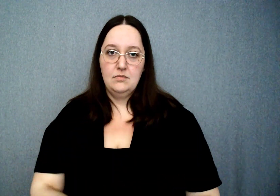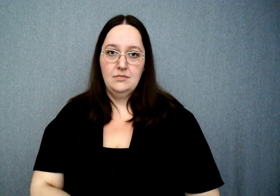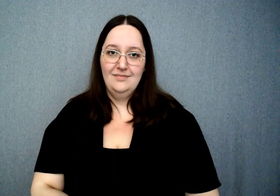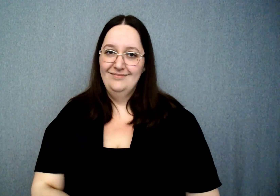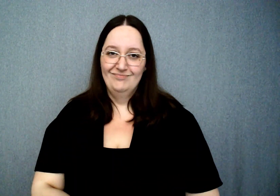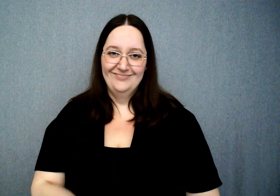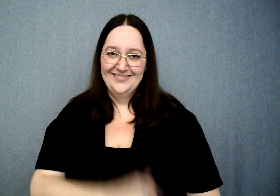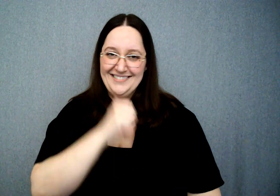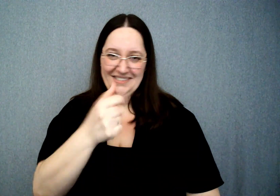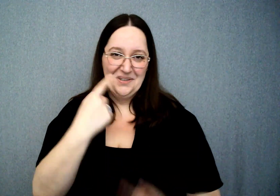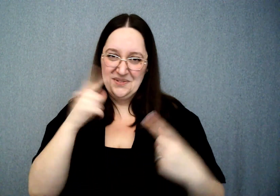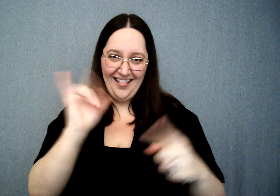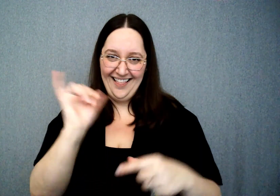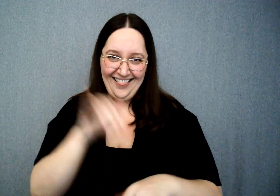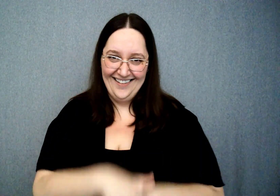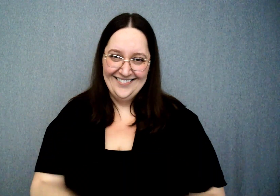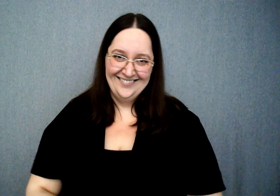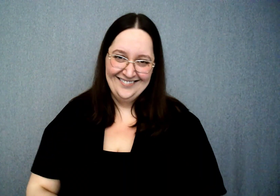this way. You wouldn't say wildflowers.